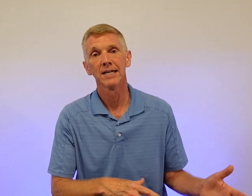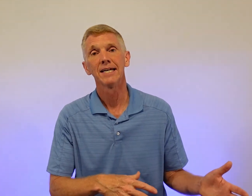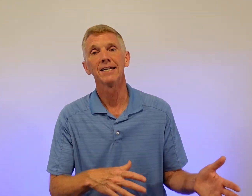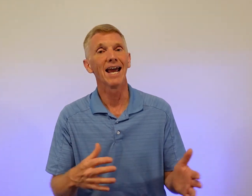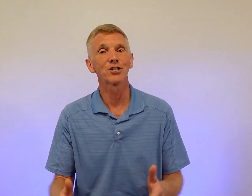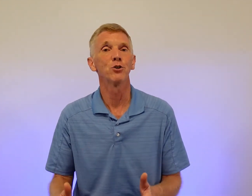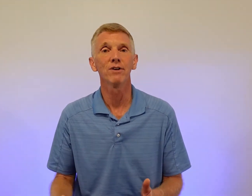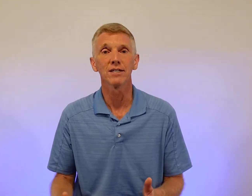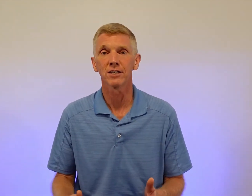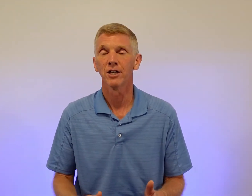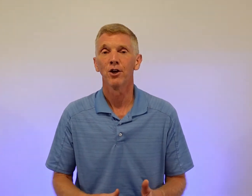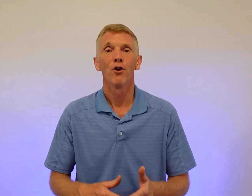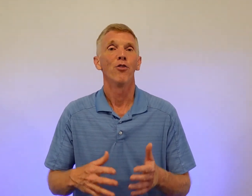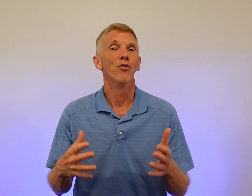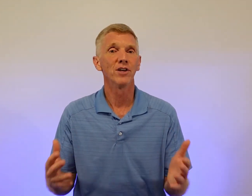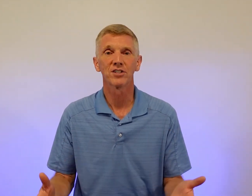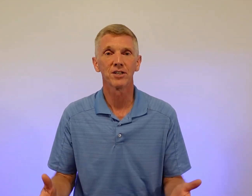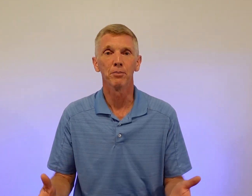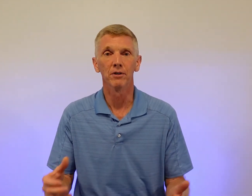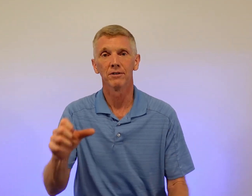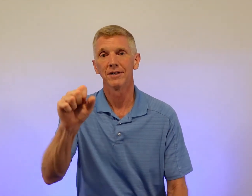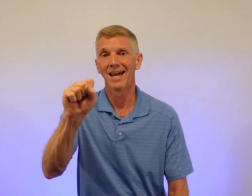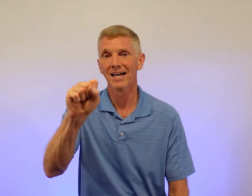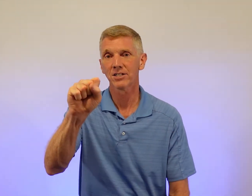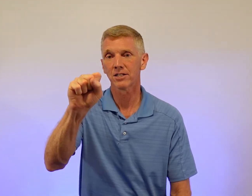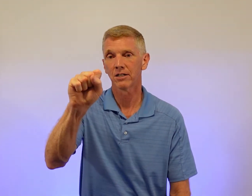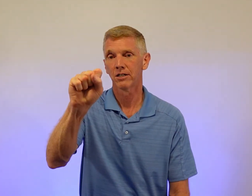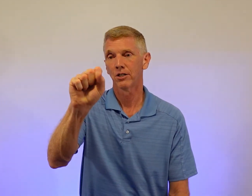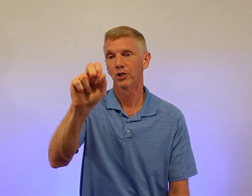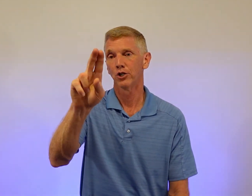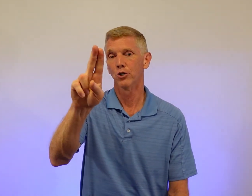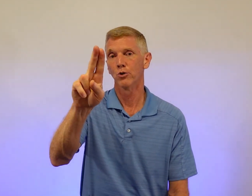into SUVs. This is simple. SUV.